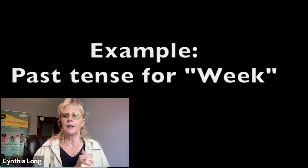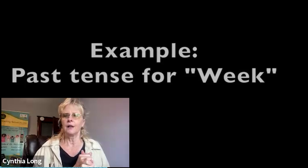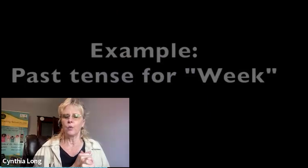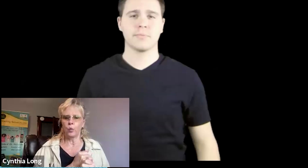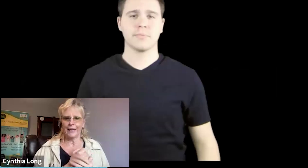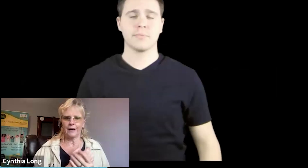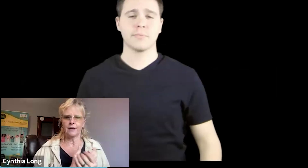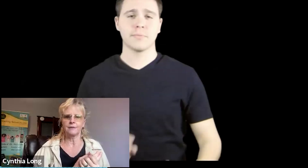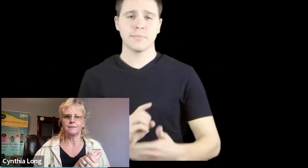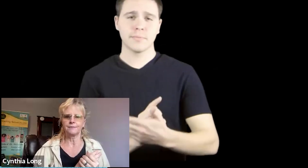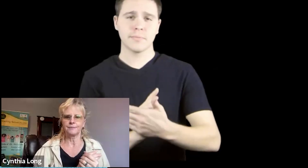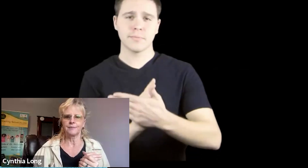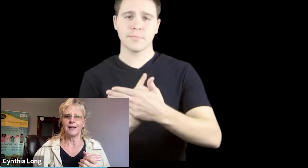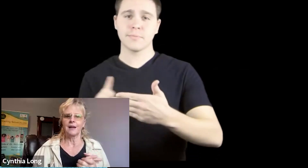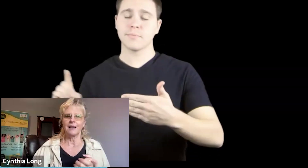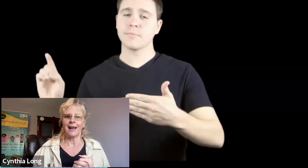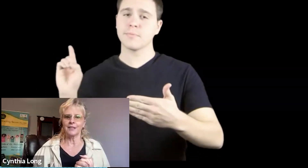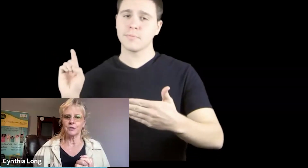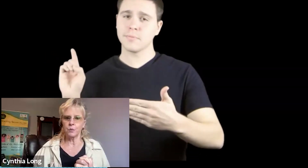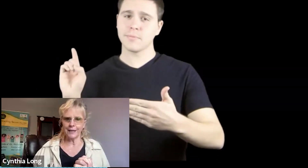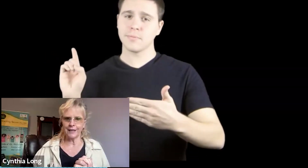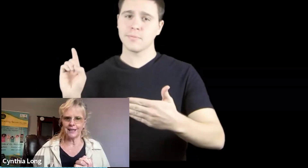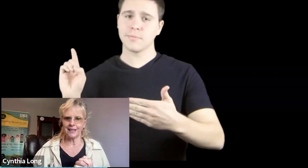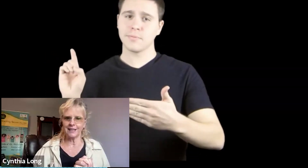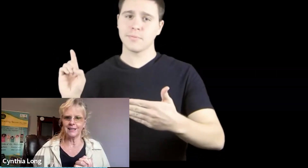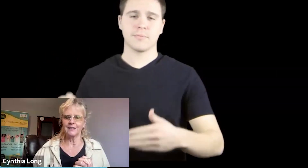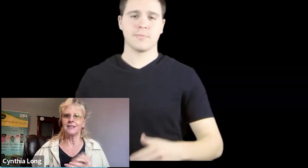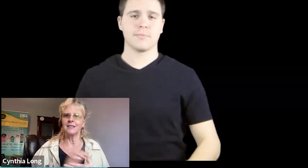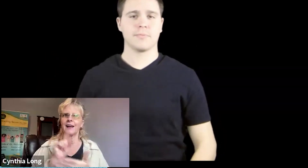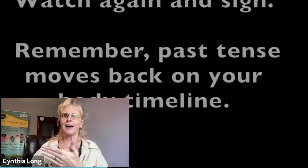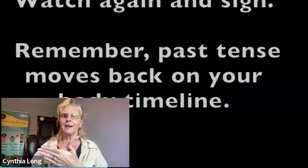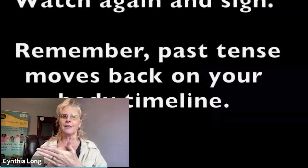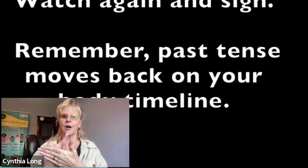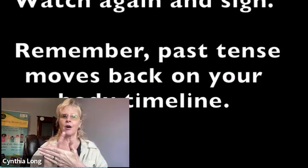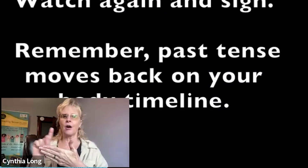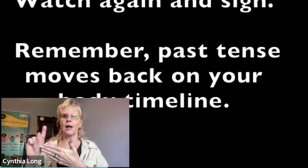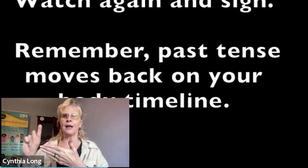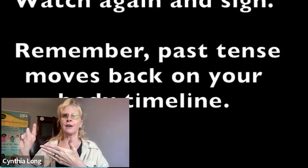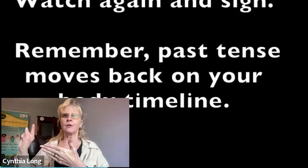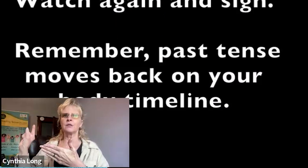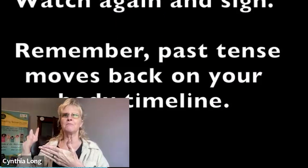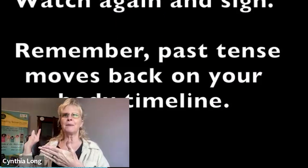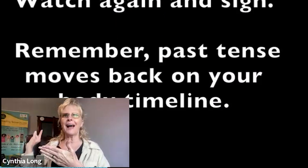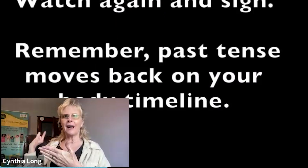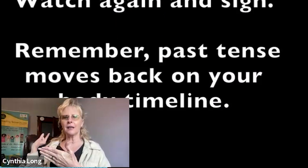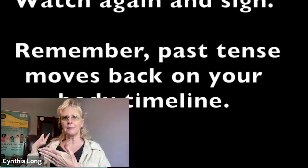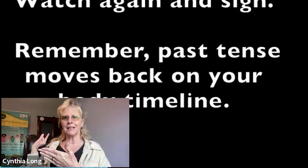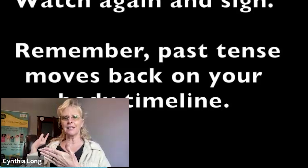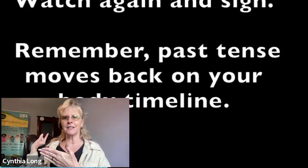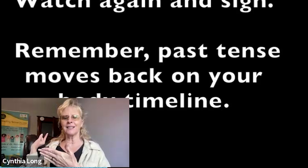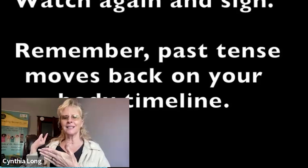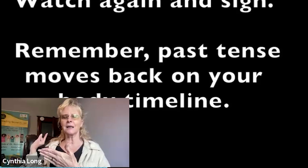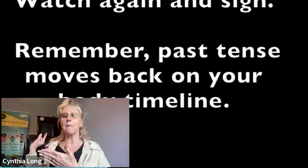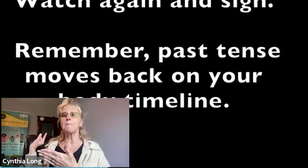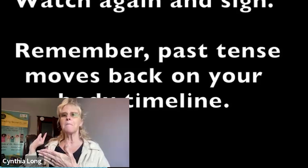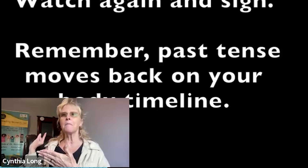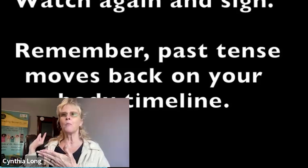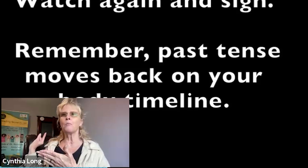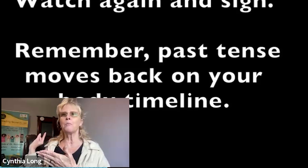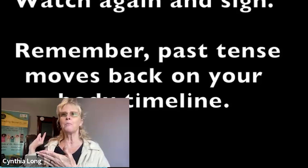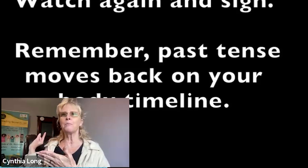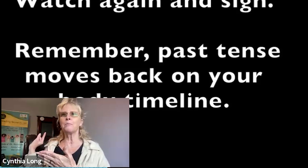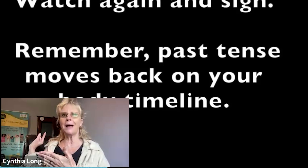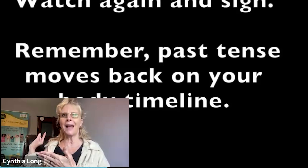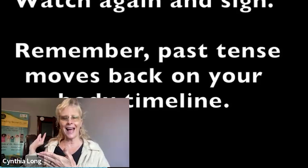for week. Last week. See that? It goes back because it's